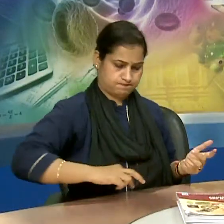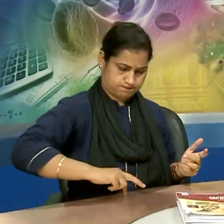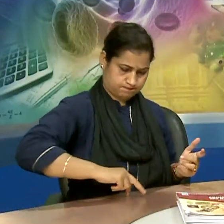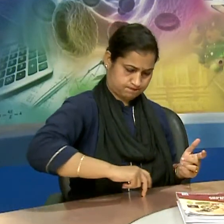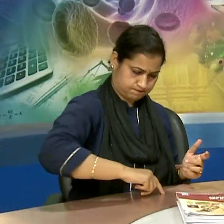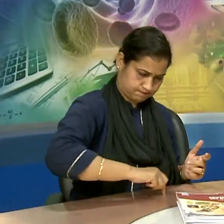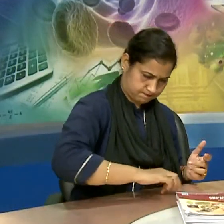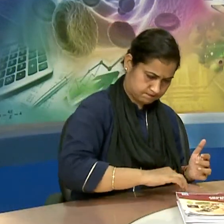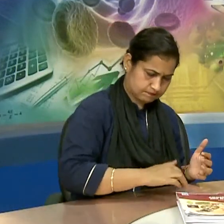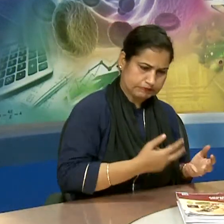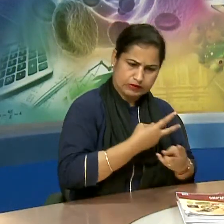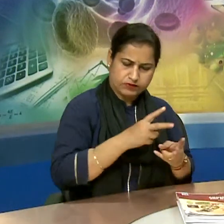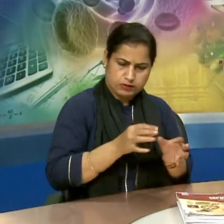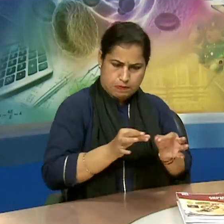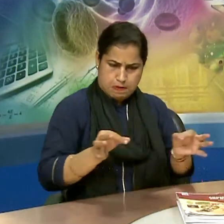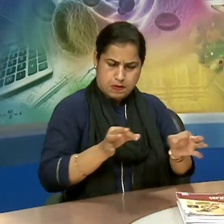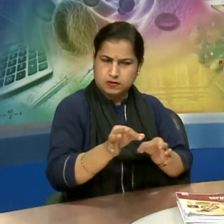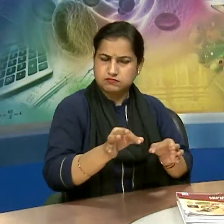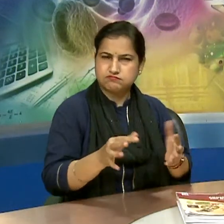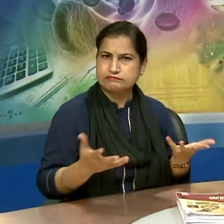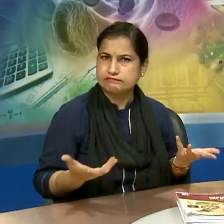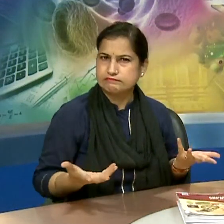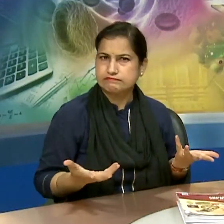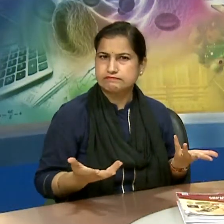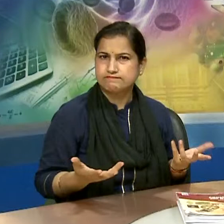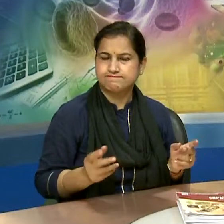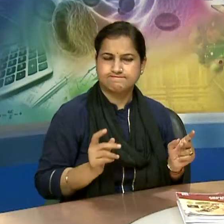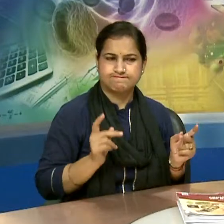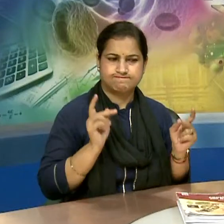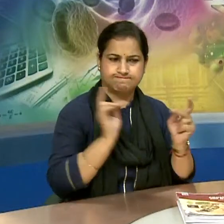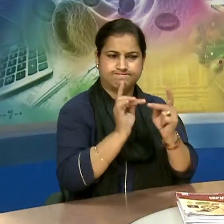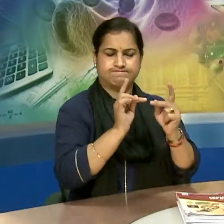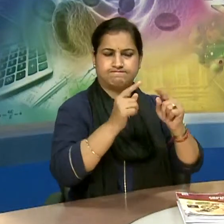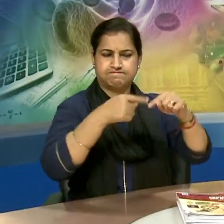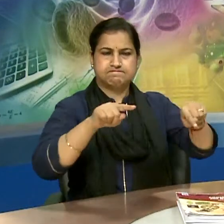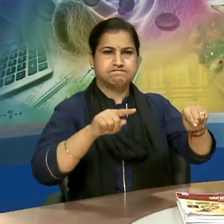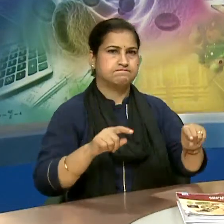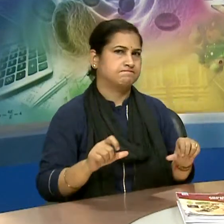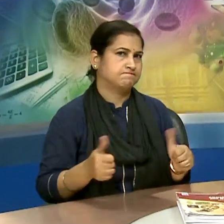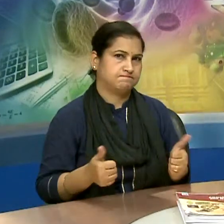taking measurement is not the